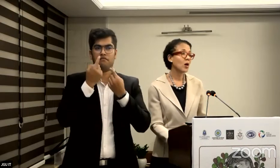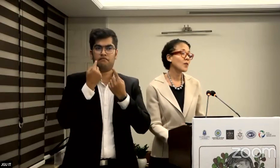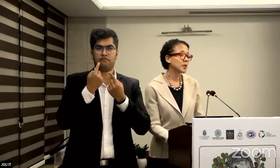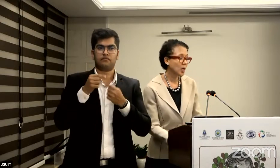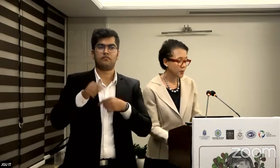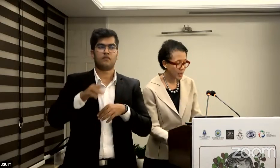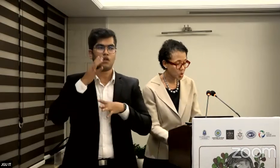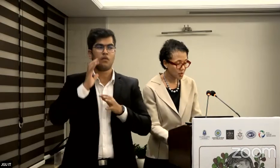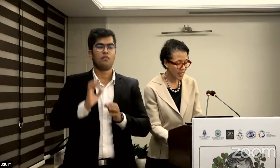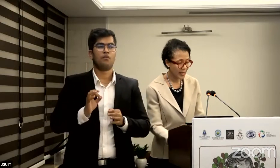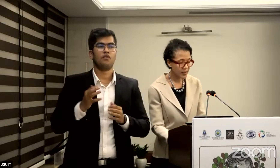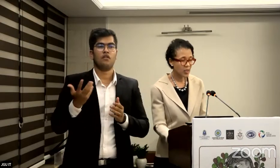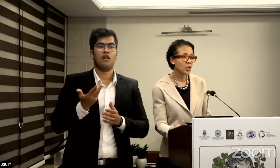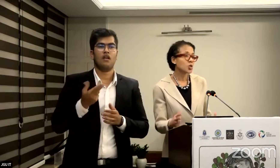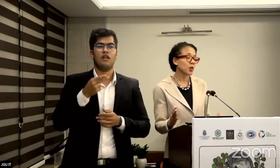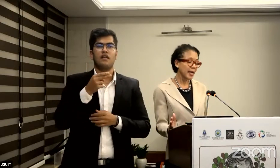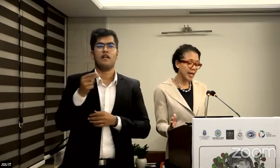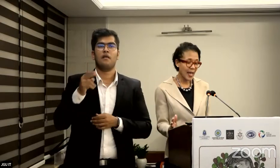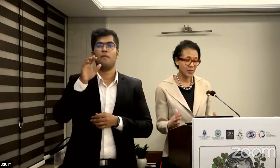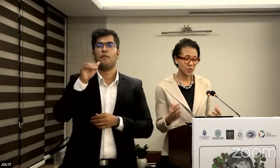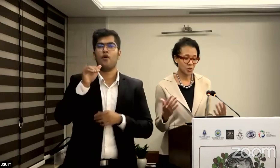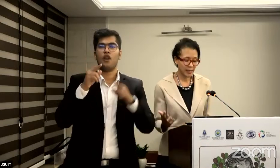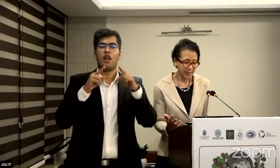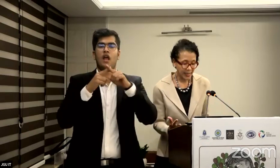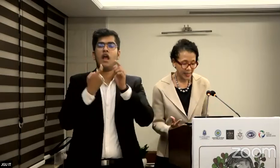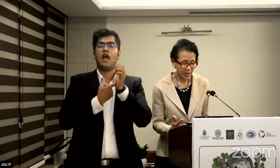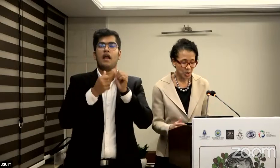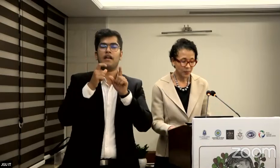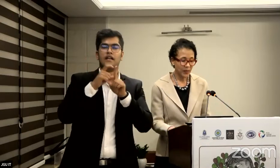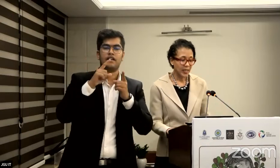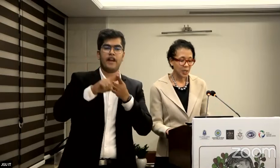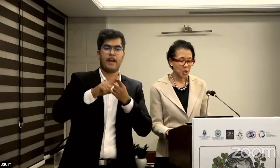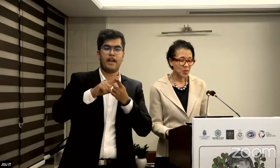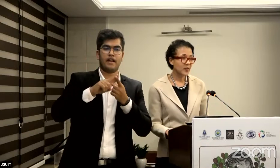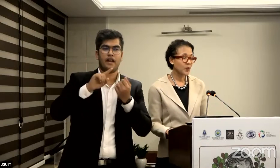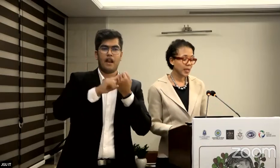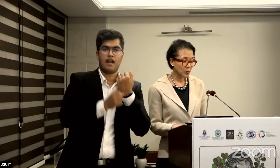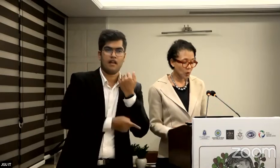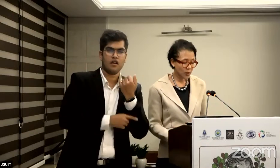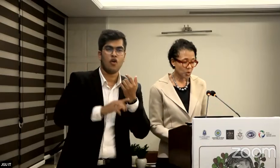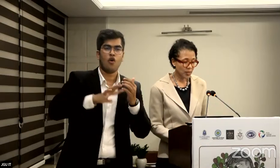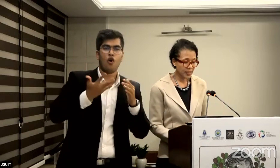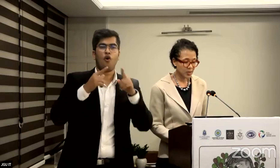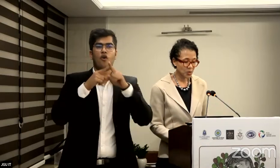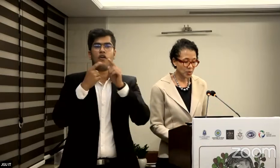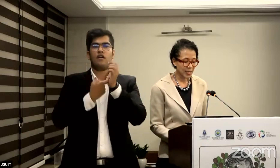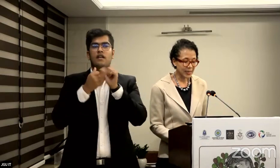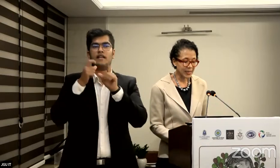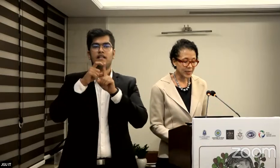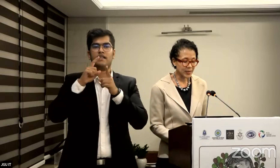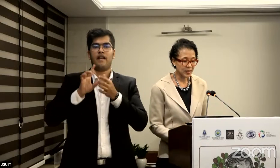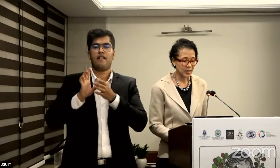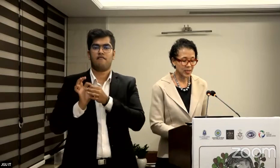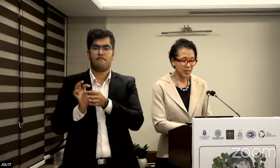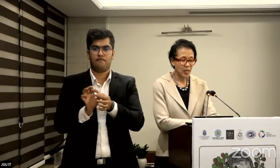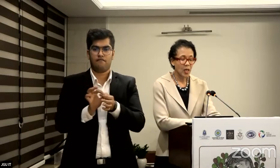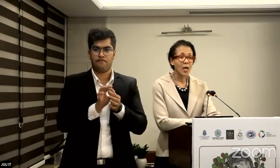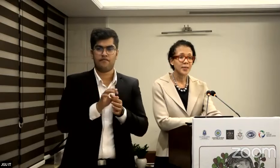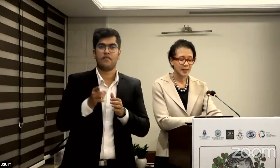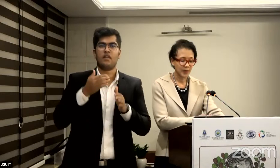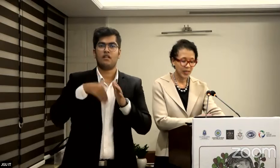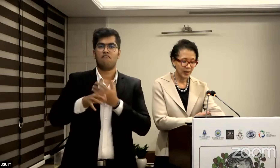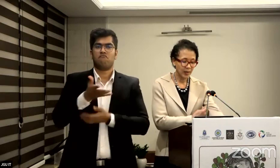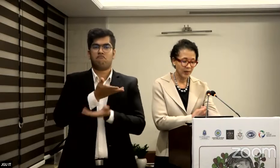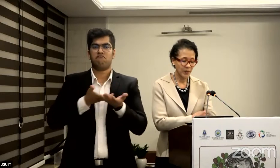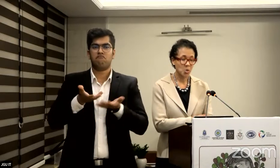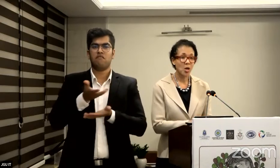that are often called by shorthand trade and or trade linkage, issues that have played a role in trade discourse at least since the onset